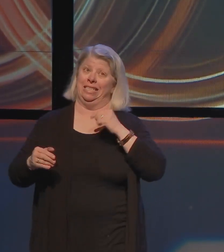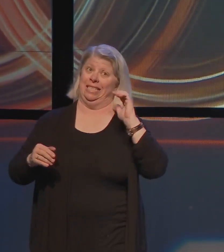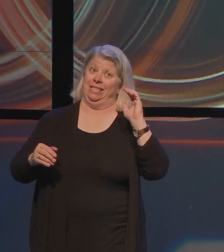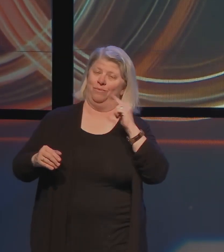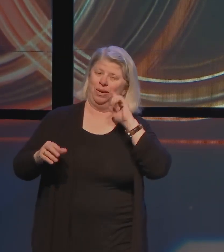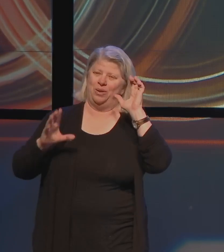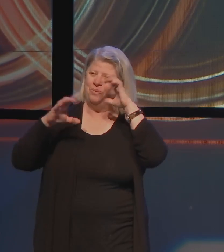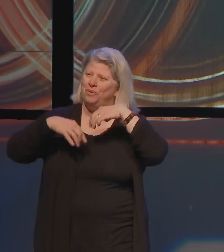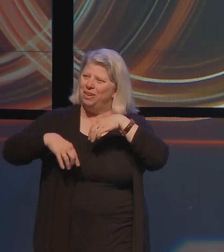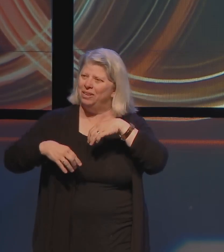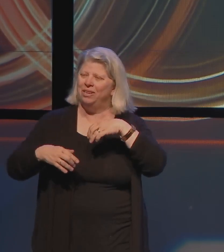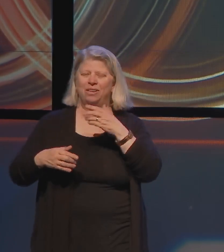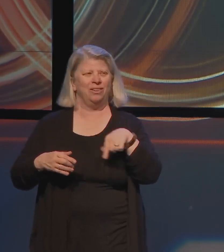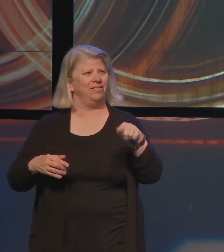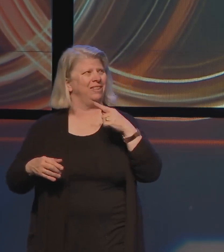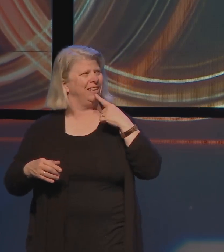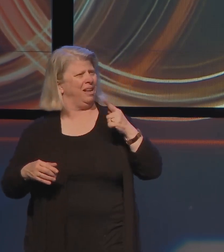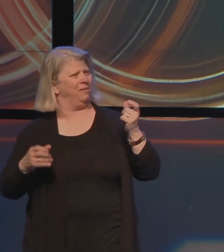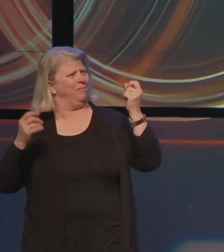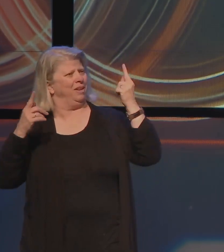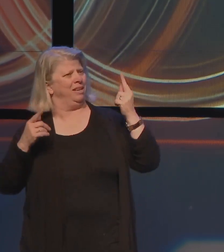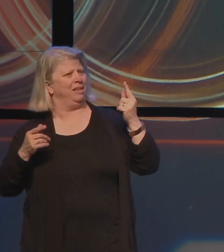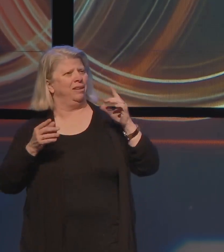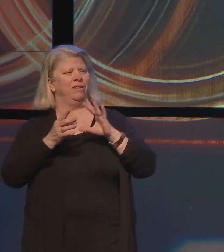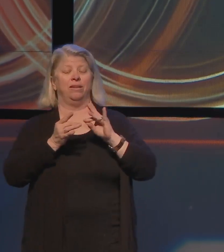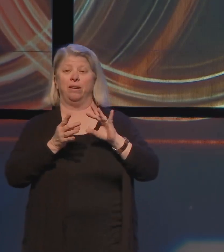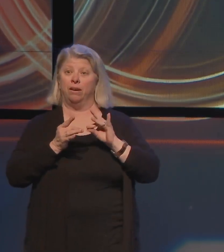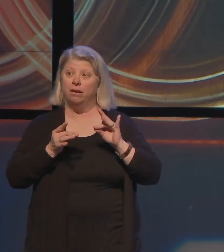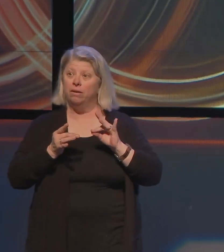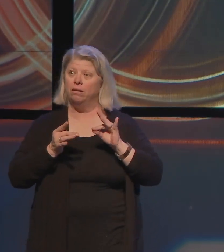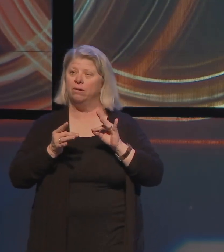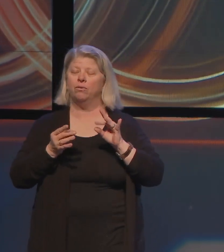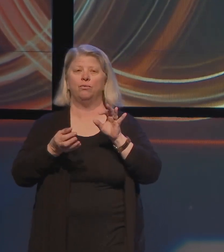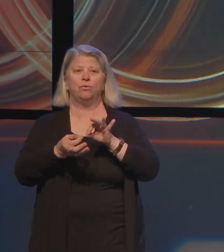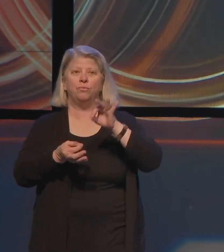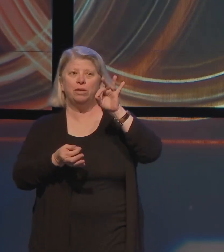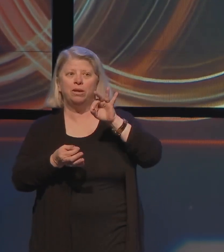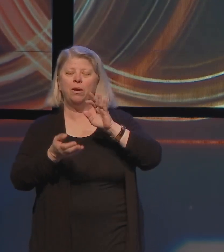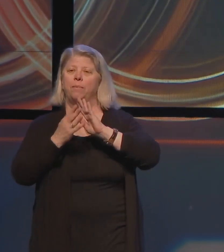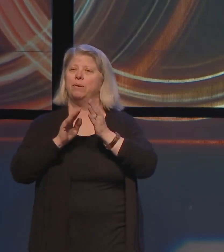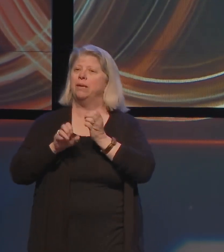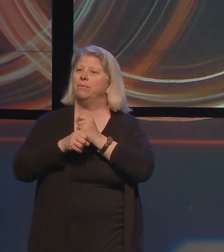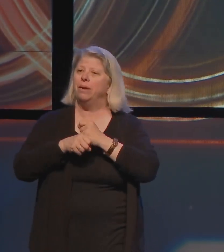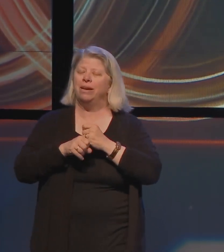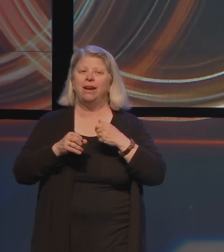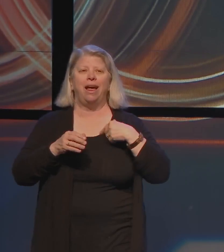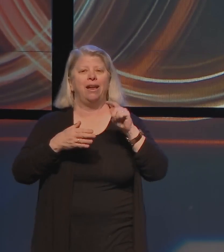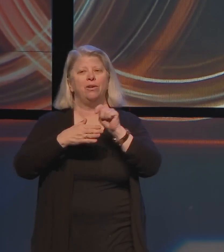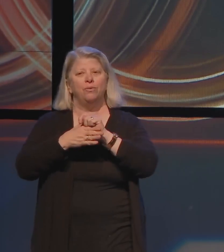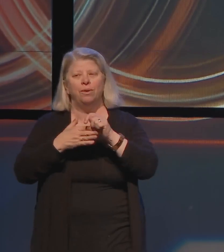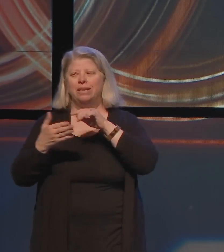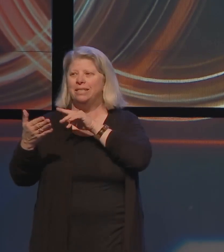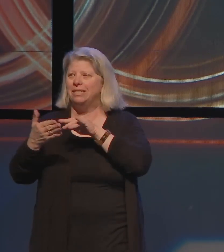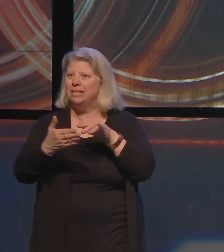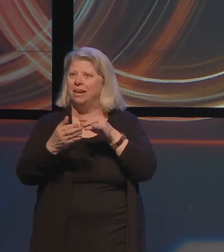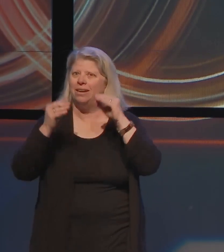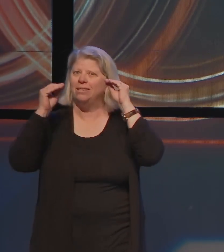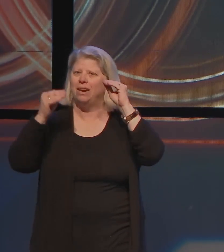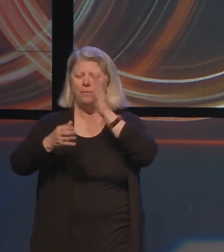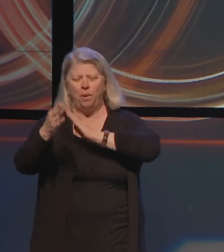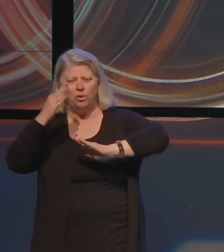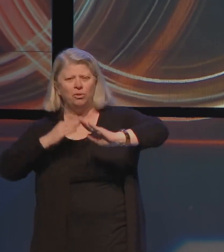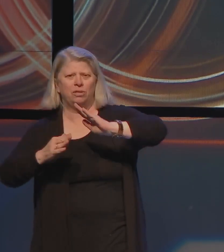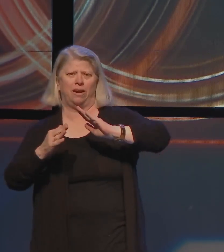really weird, and some of you are going to be really surprised by this, giving my spirituality of a peacemaker, is that I trained and studied and taught martial arts